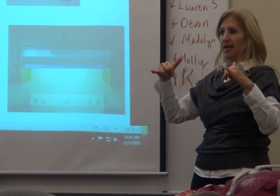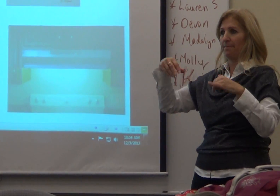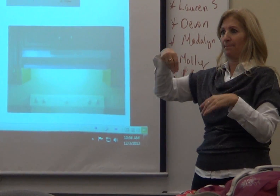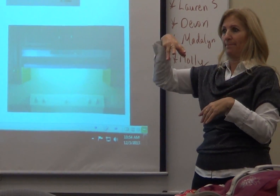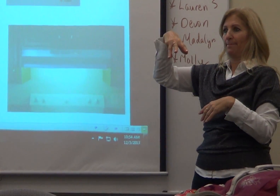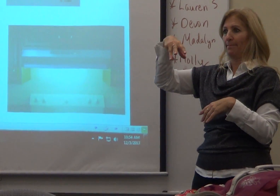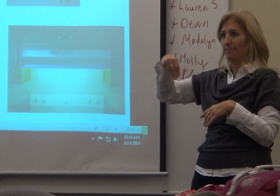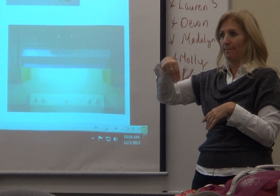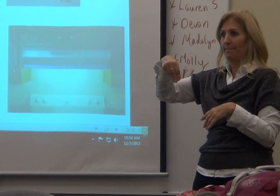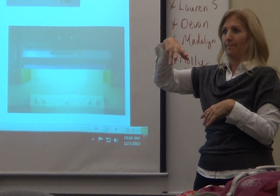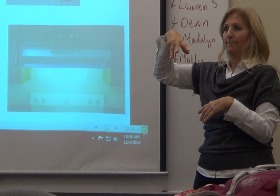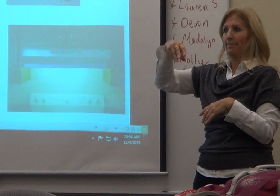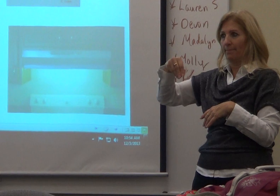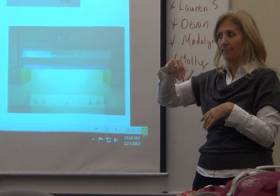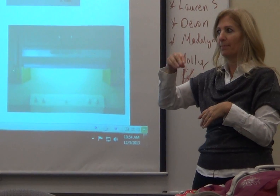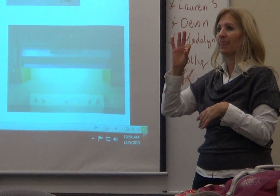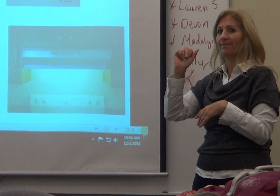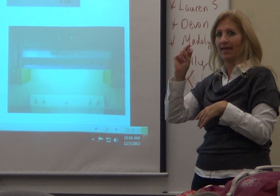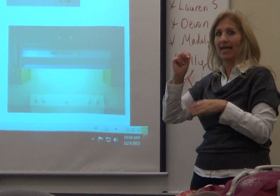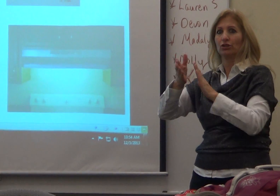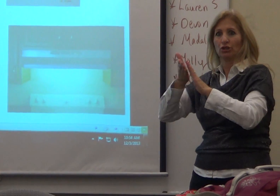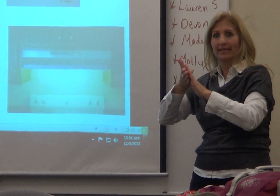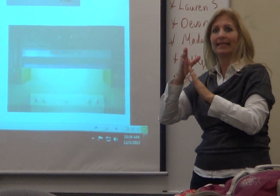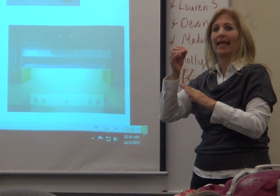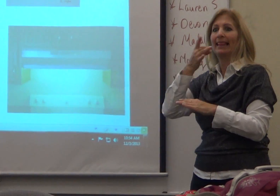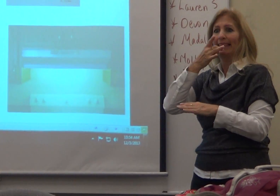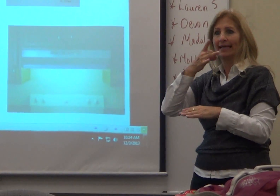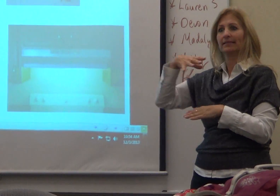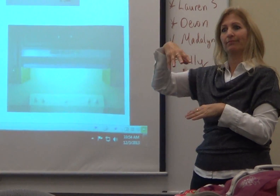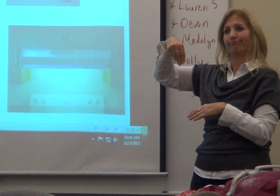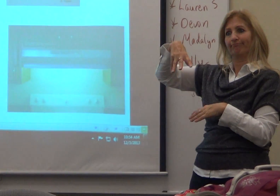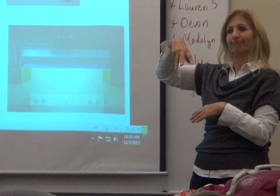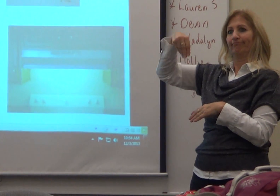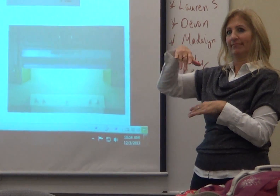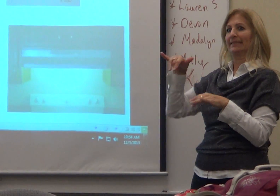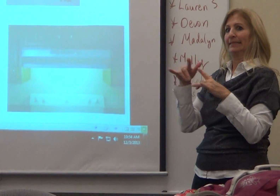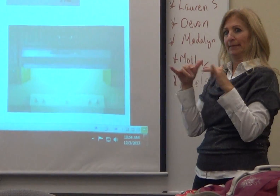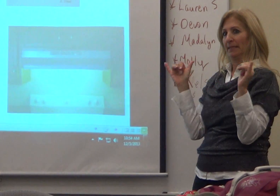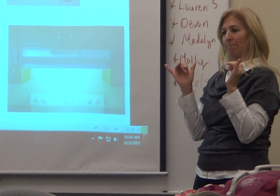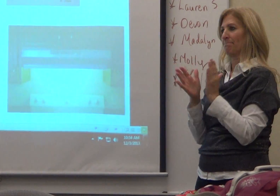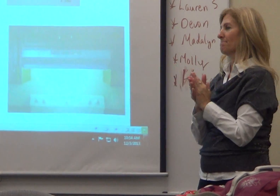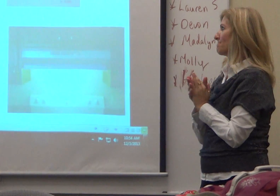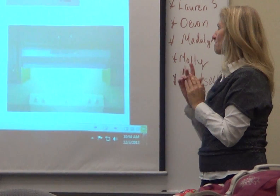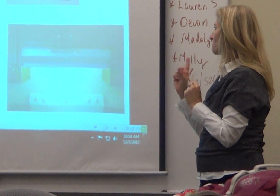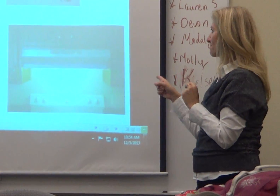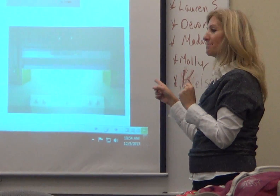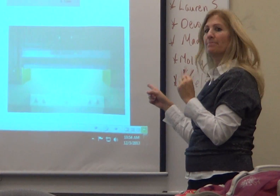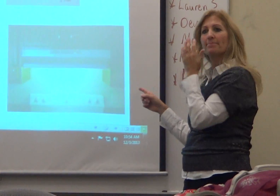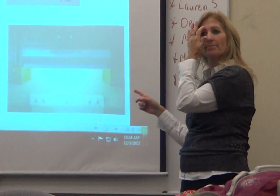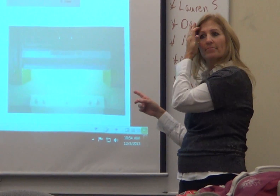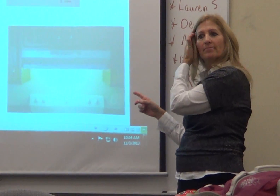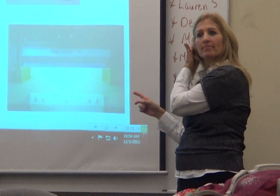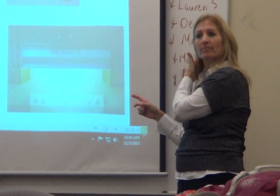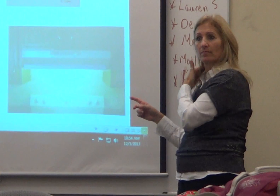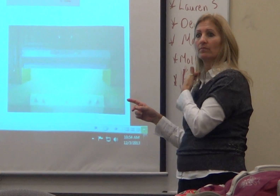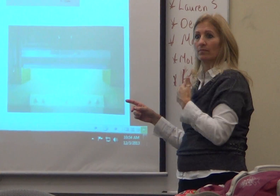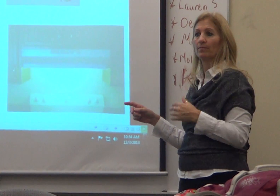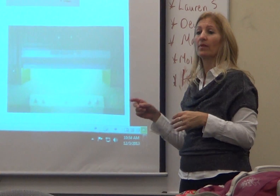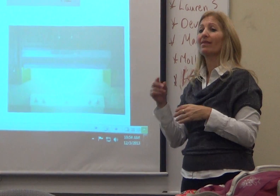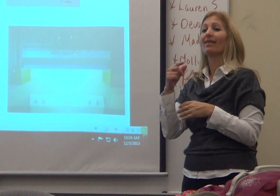Instead of being able to feel if the oven is on or not and that air vent, the light is on. That way you know if the vent is